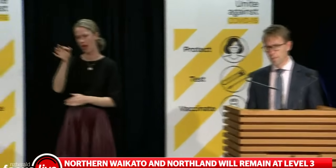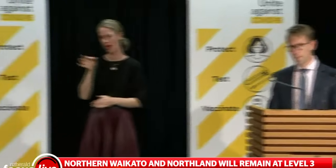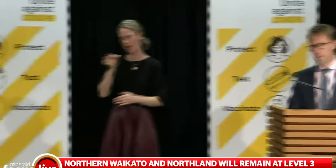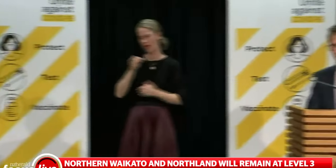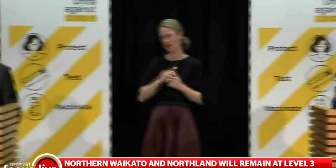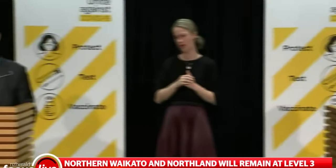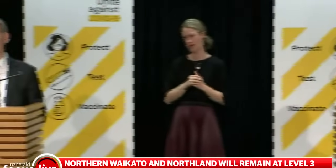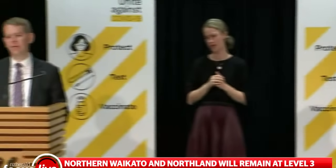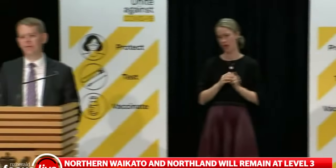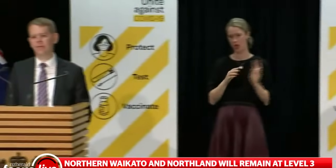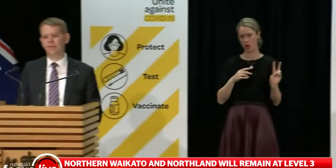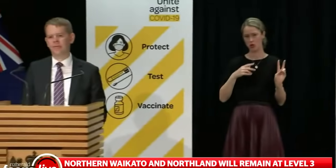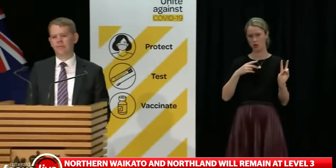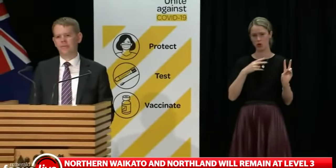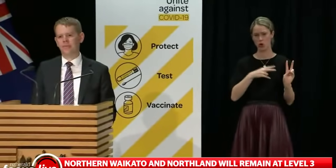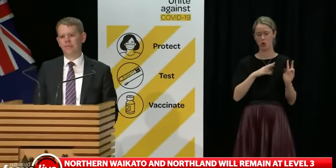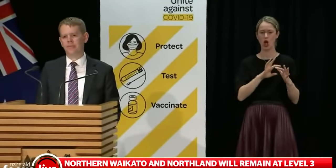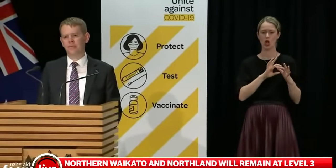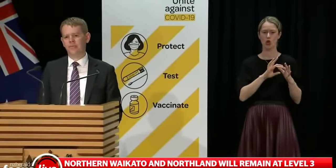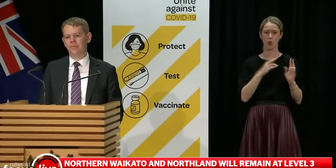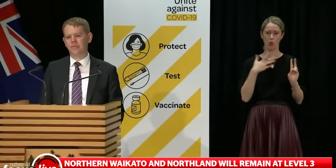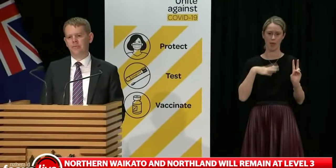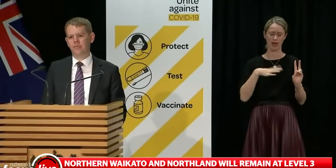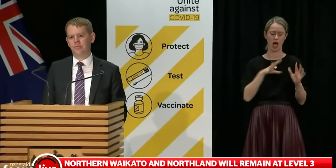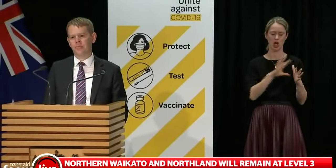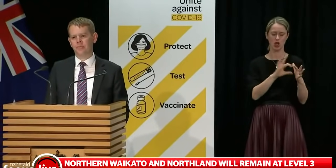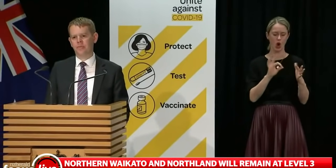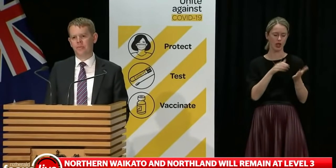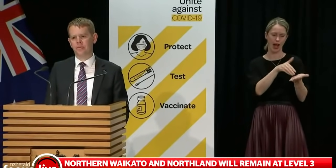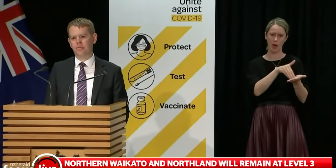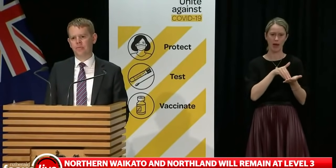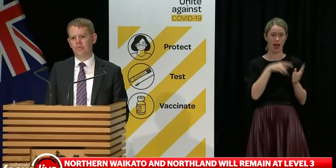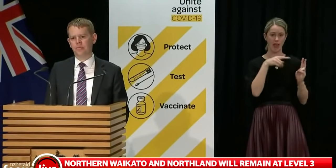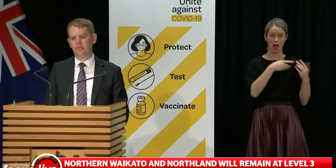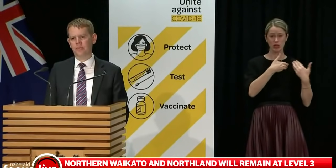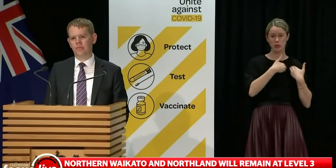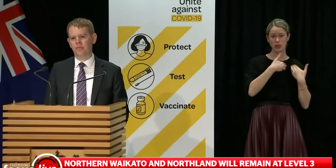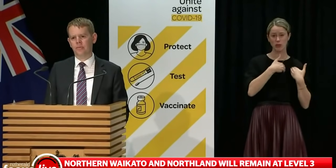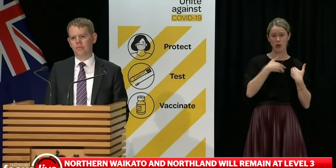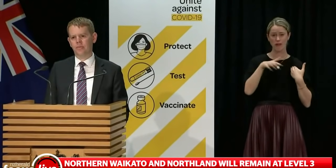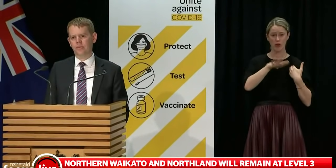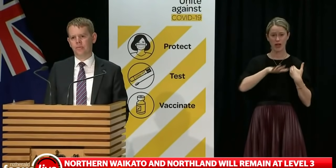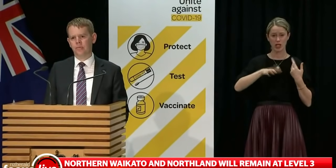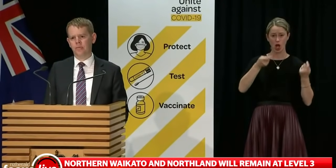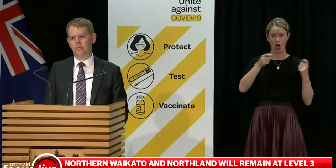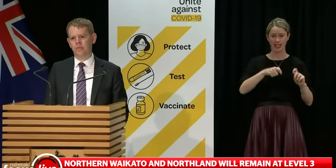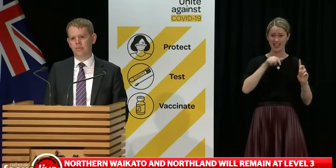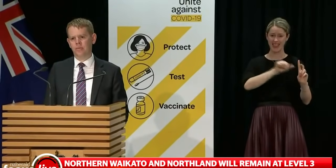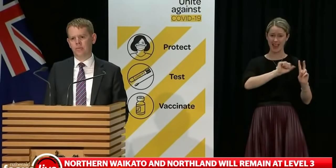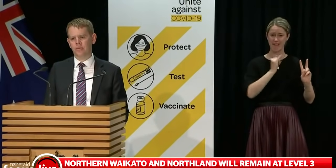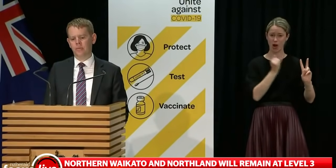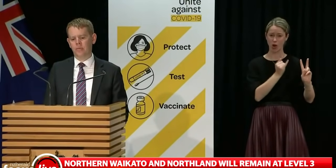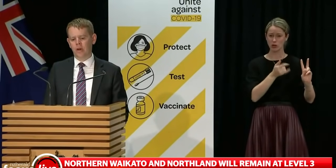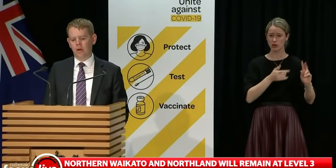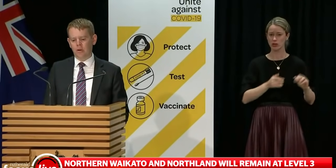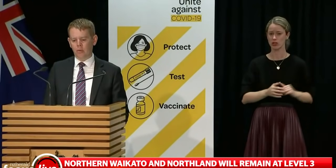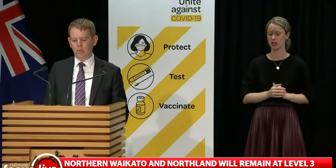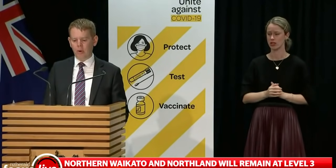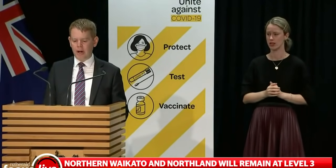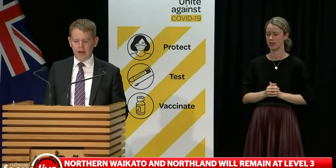how responsible these two uncooperative people that went into Northland are for the region staying in lockdown for a further 5 days?